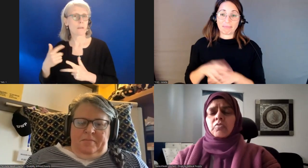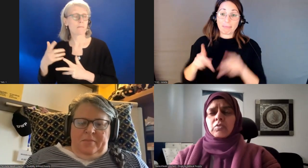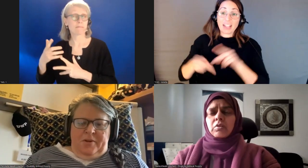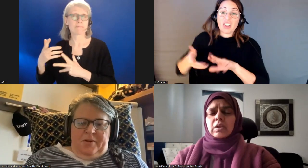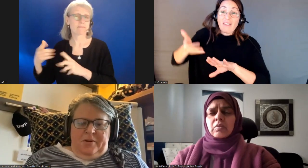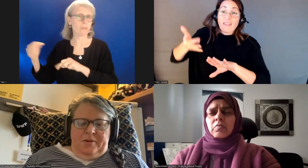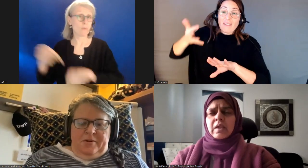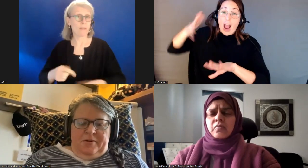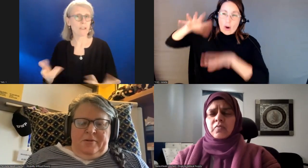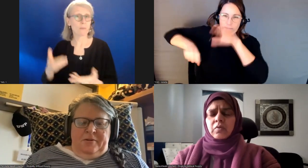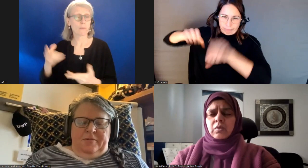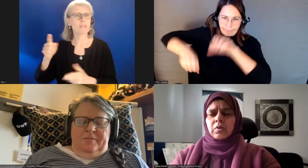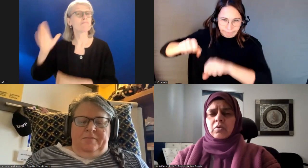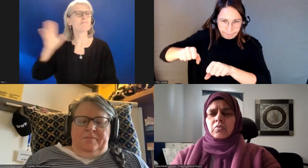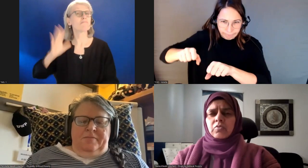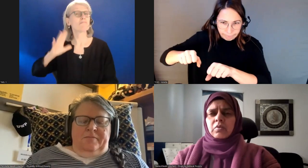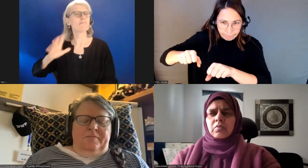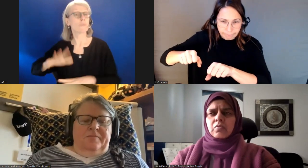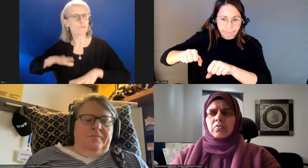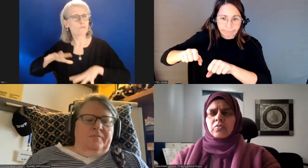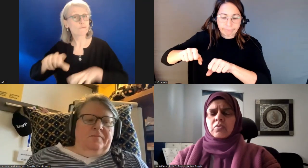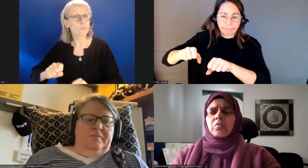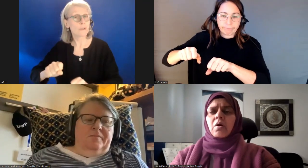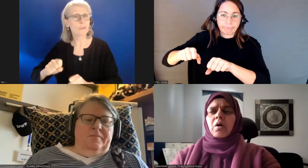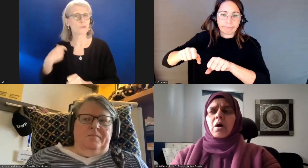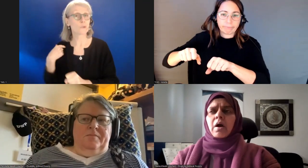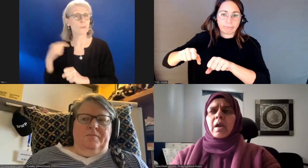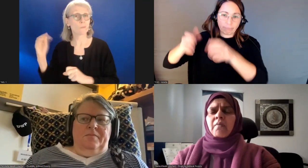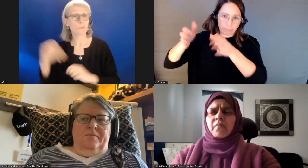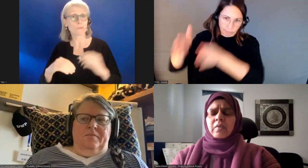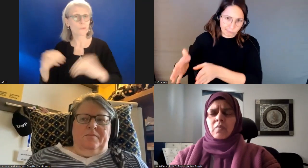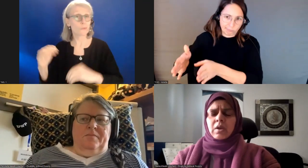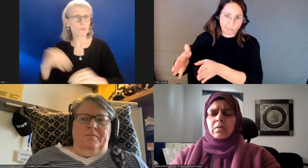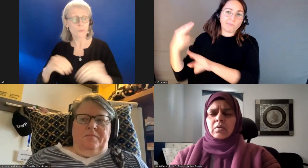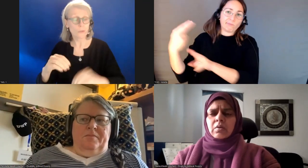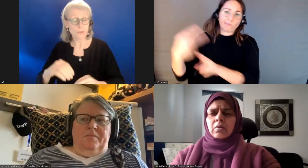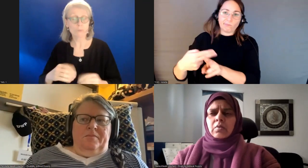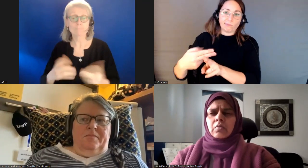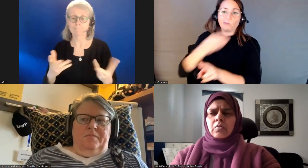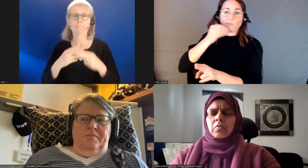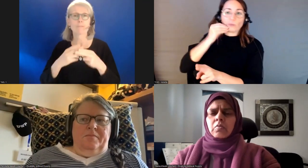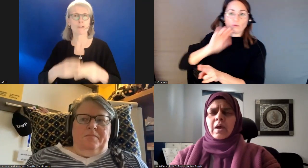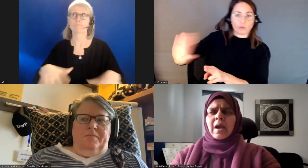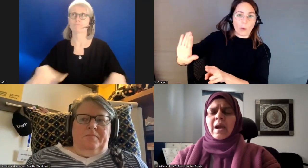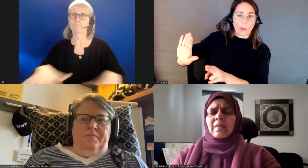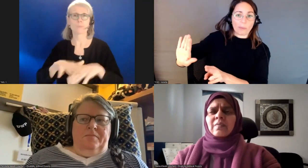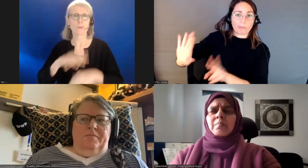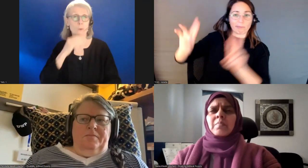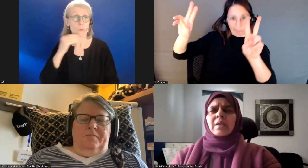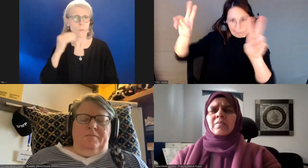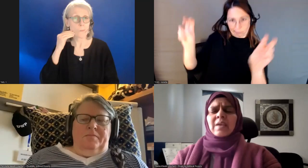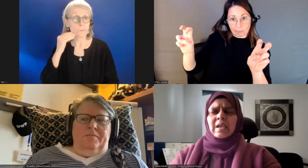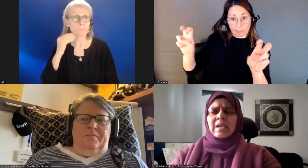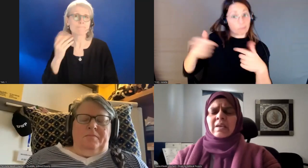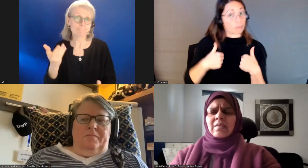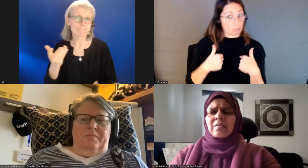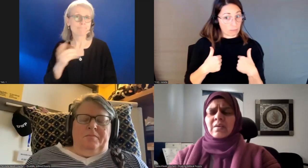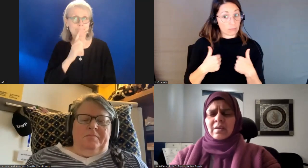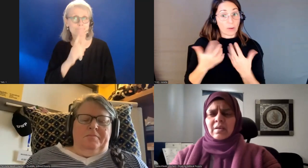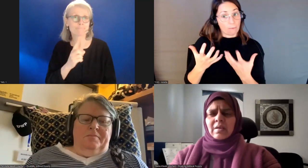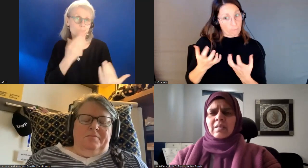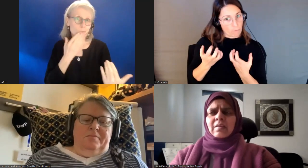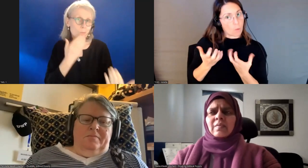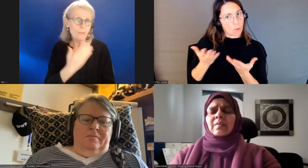are eternally grateful to everyone who has